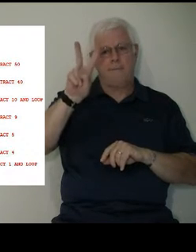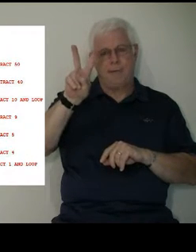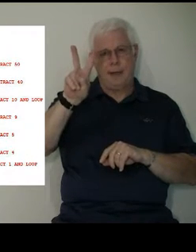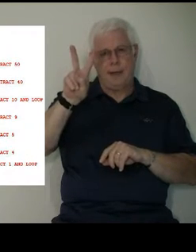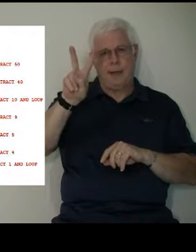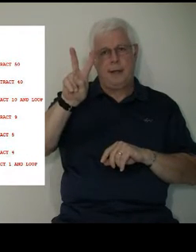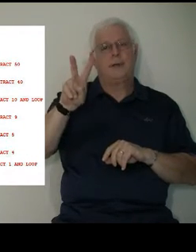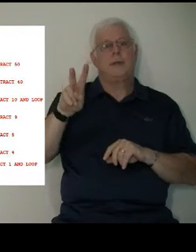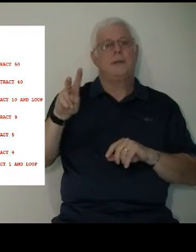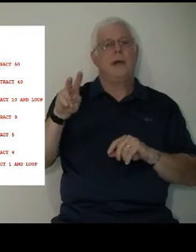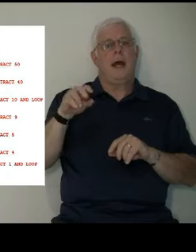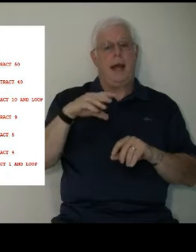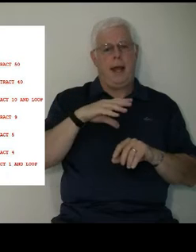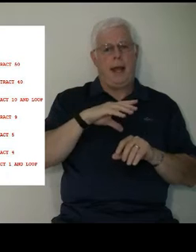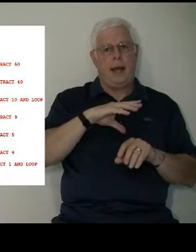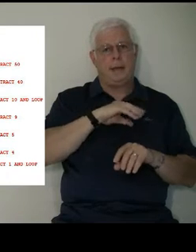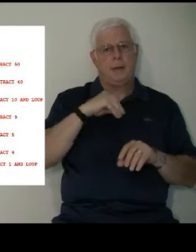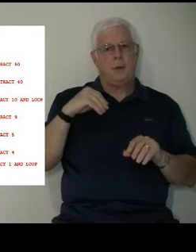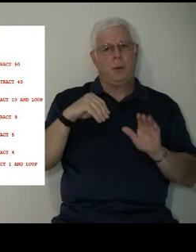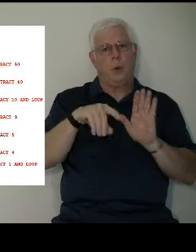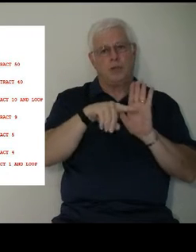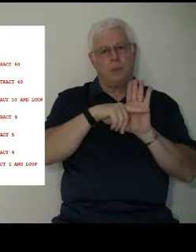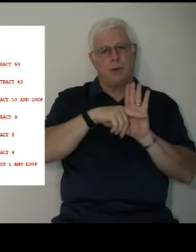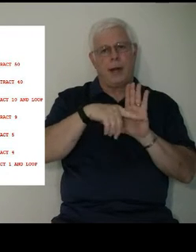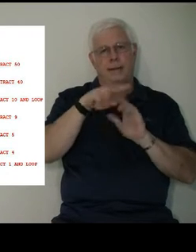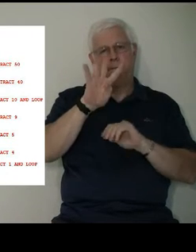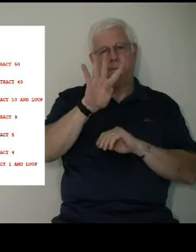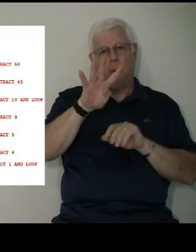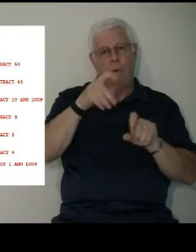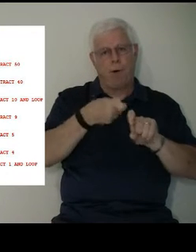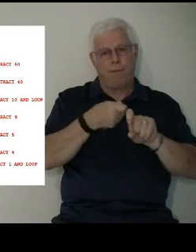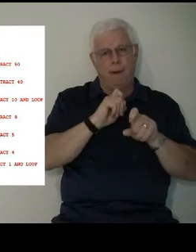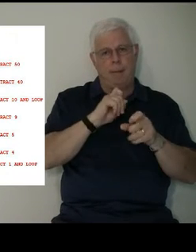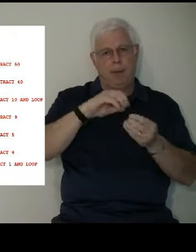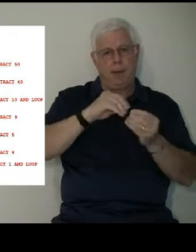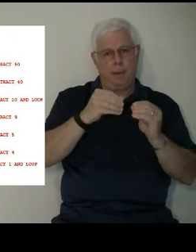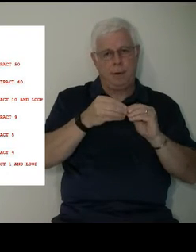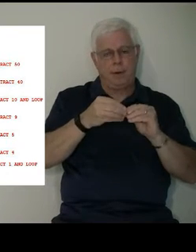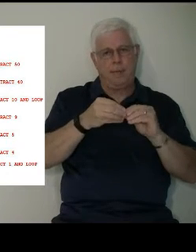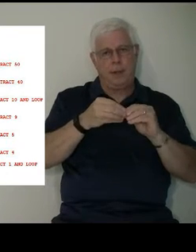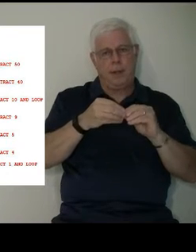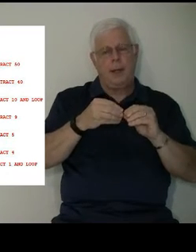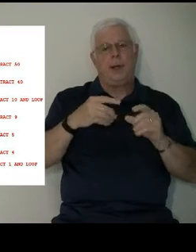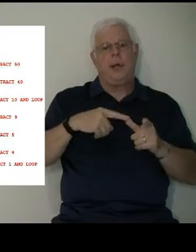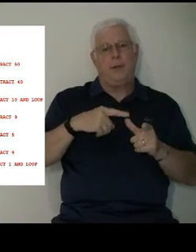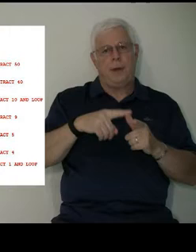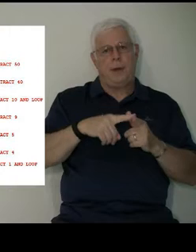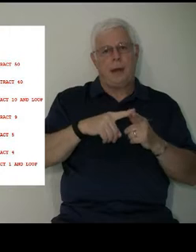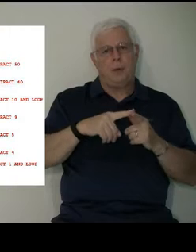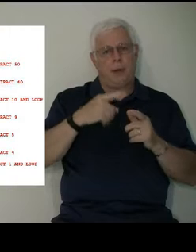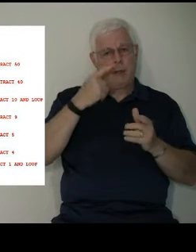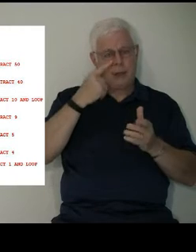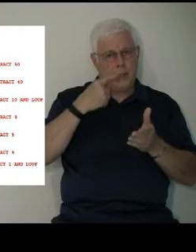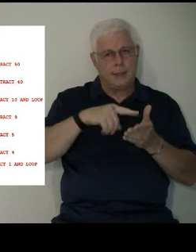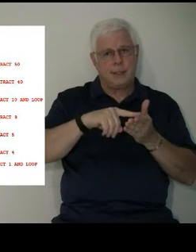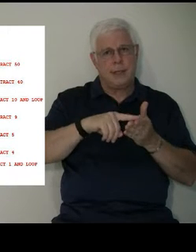IV, and we're going to subtract 4 from the number. And then we're going to check to see